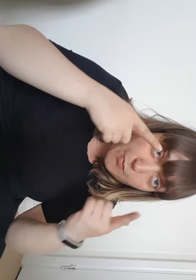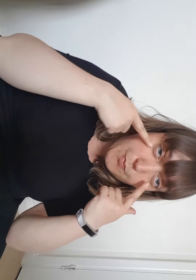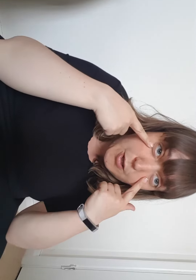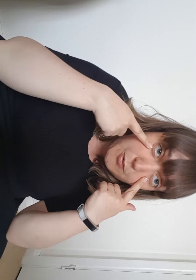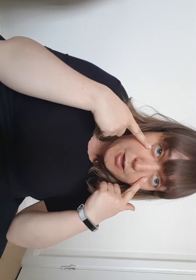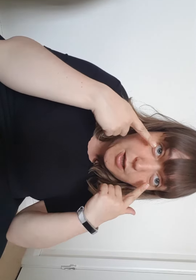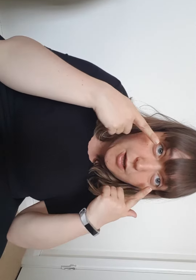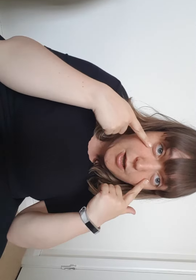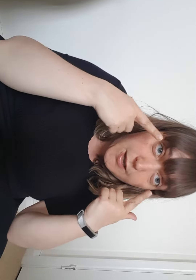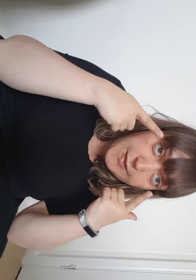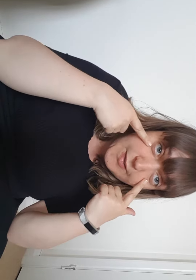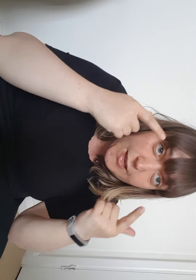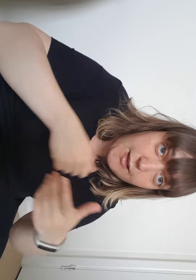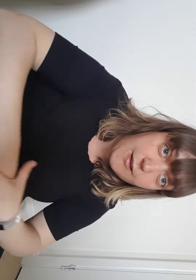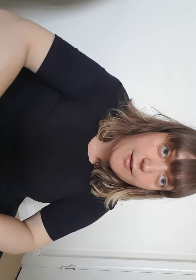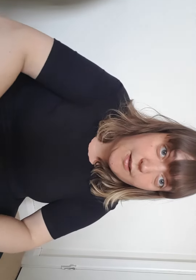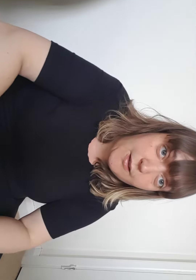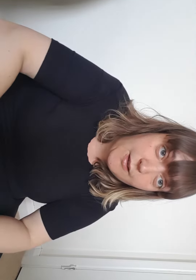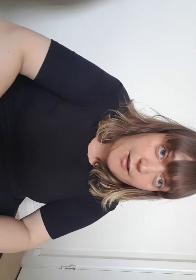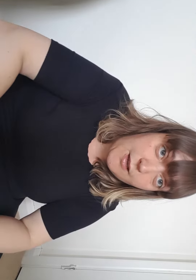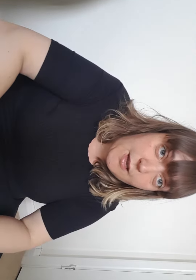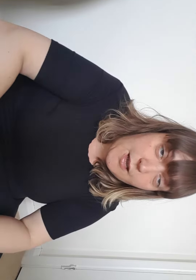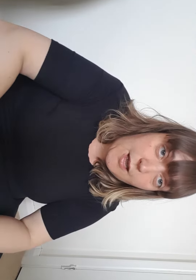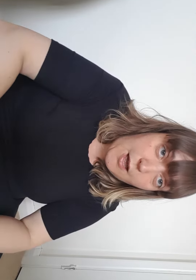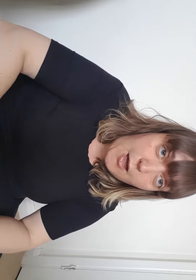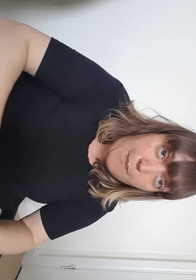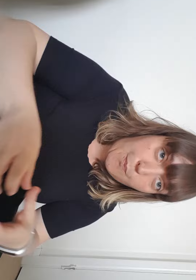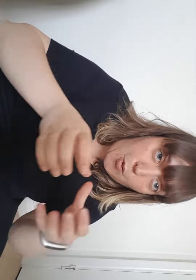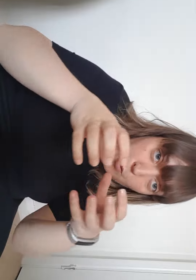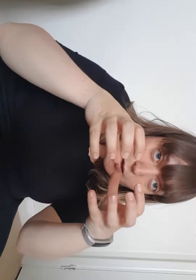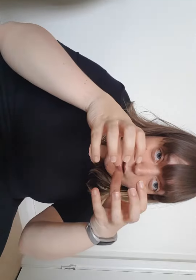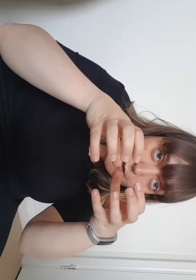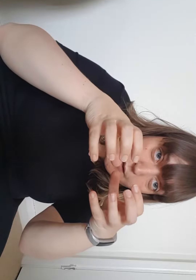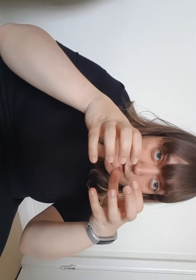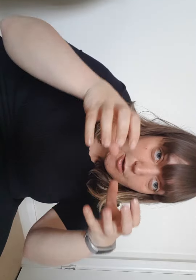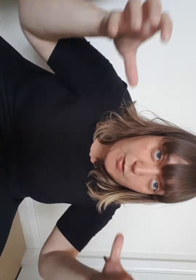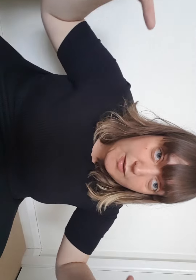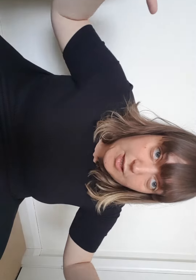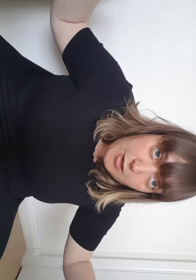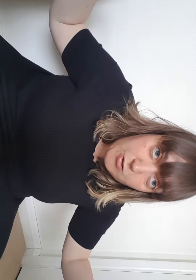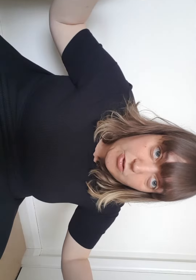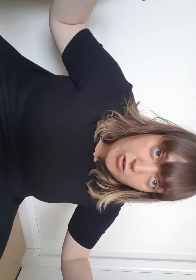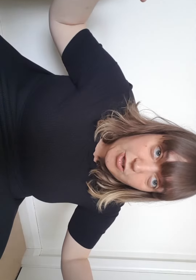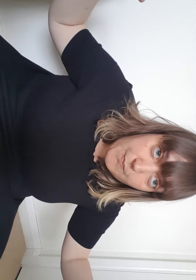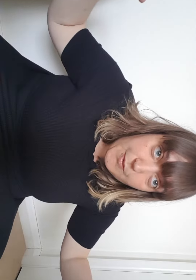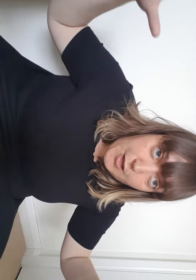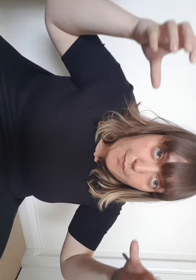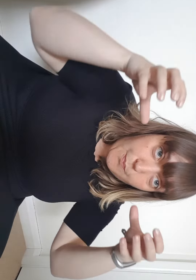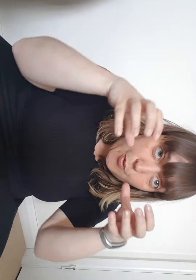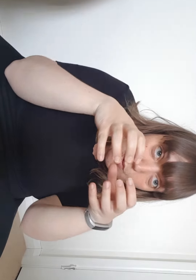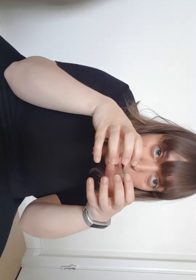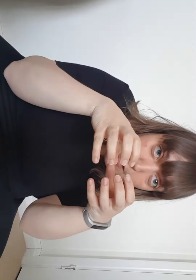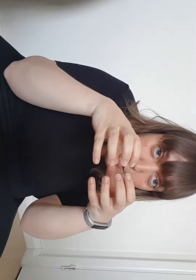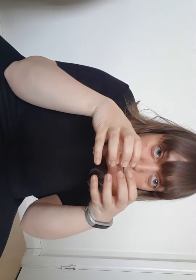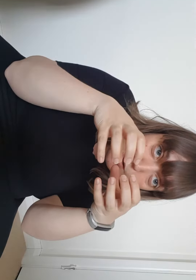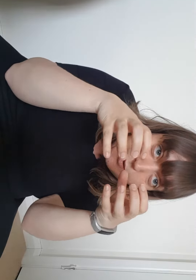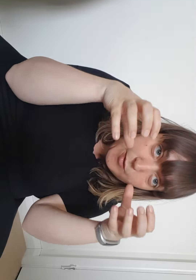blue eyes see? A bowl that was huge, a bowl that was